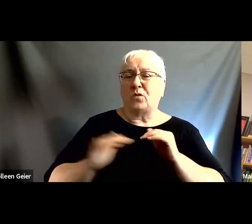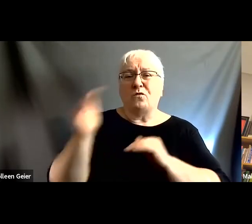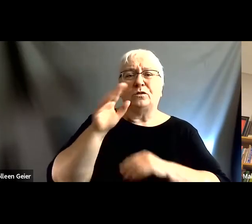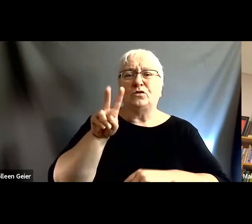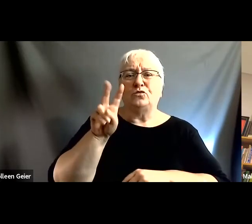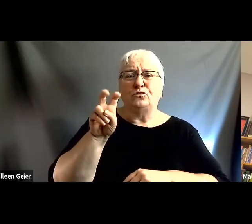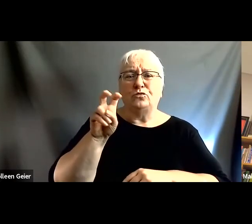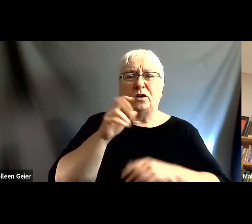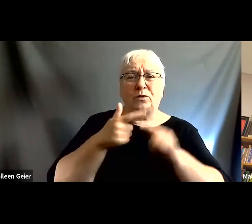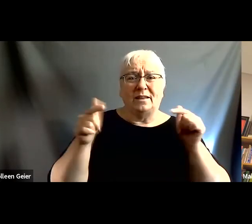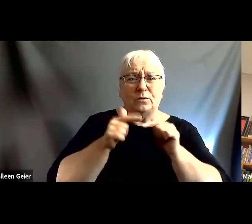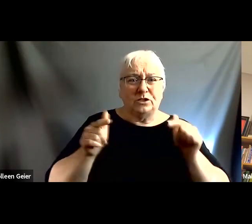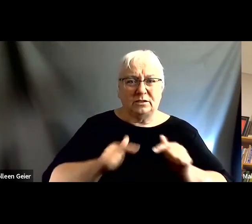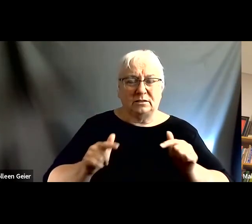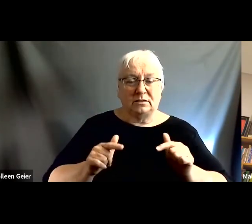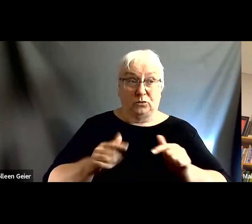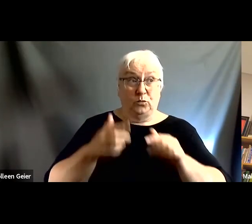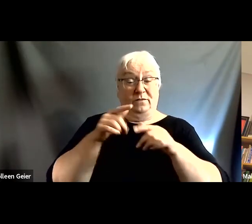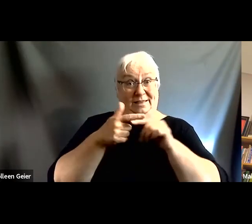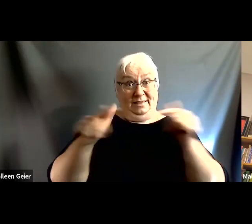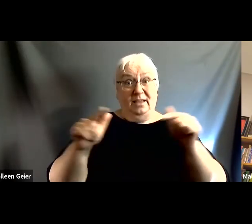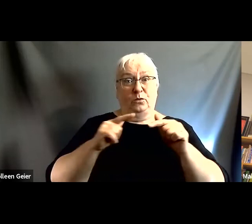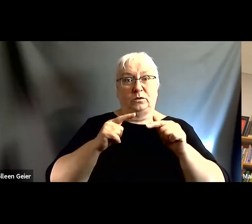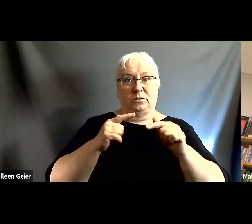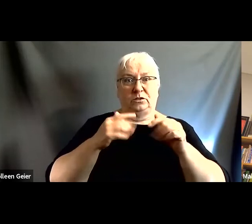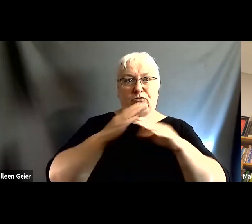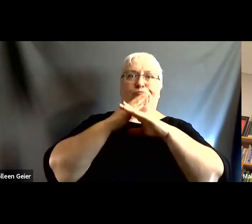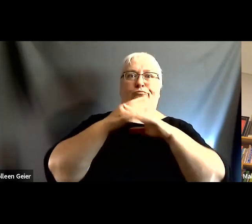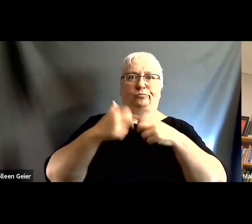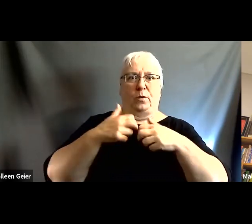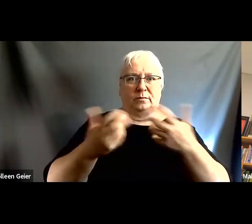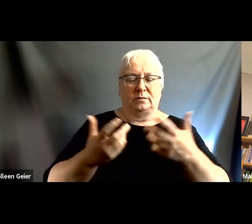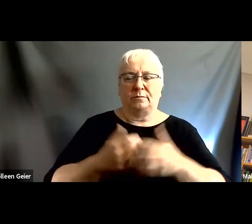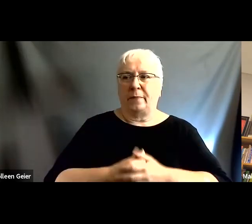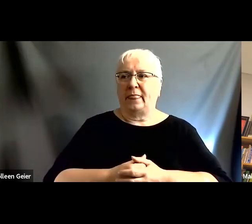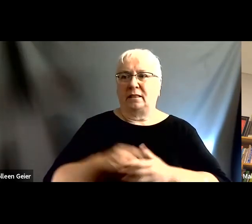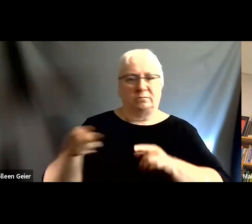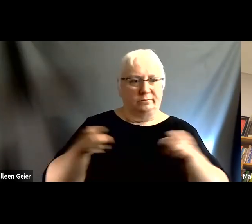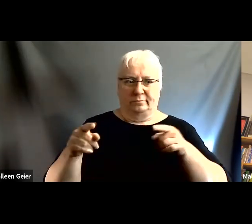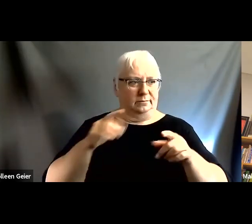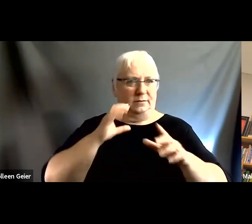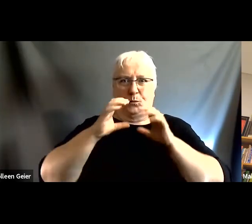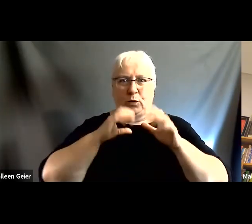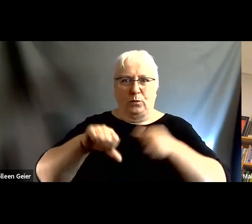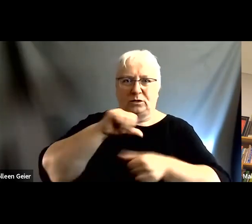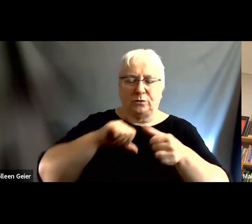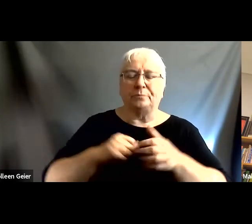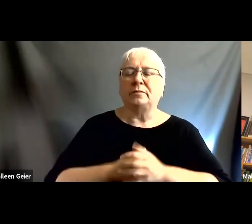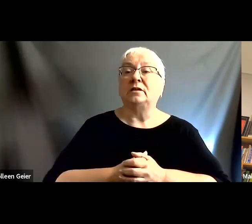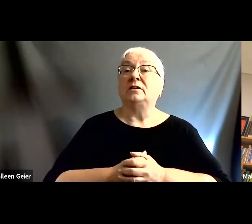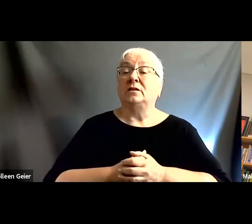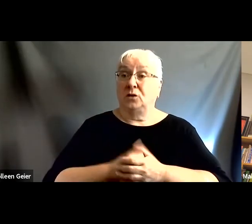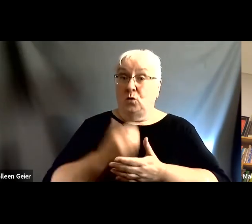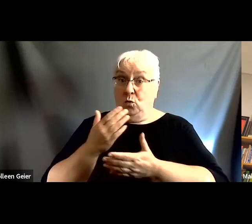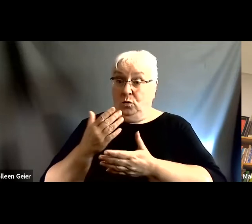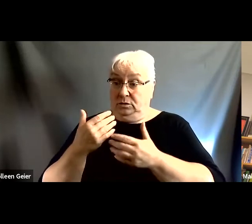barrier, and we have a lot of children who can access by themselves, and